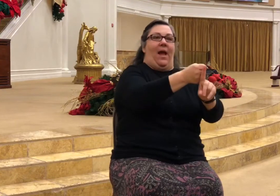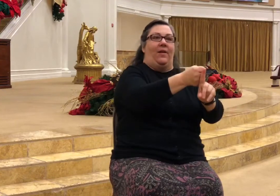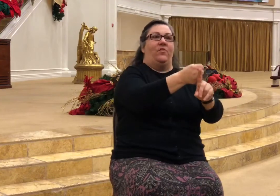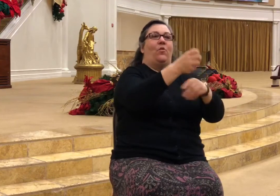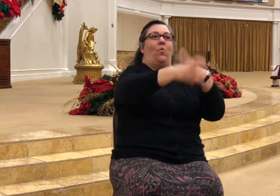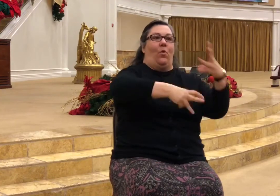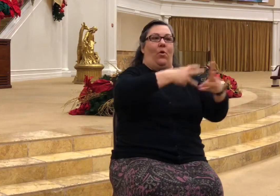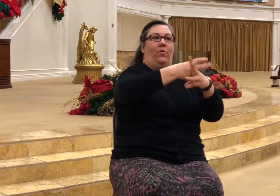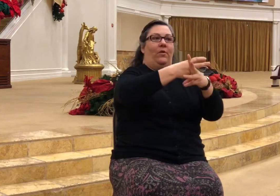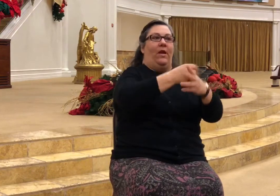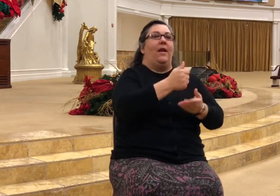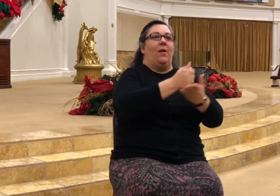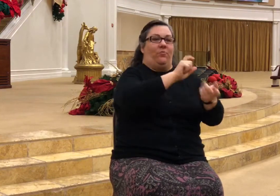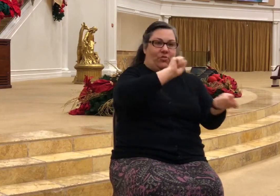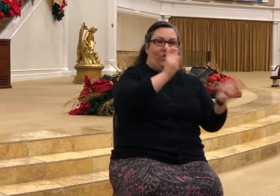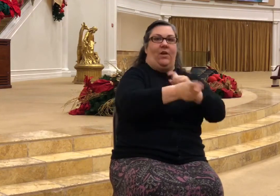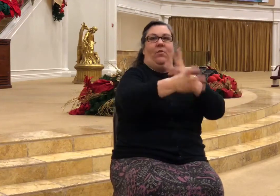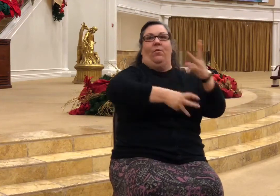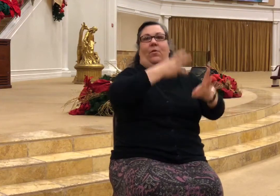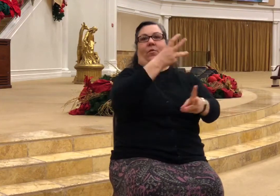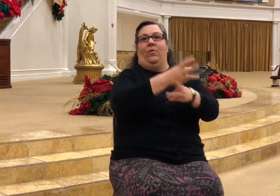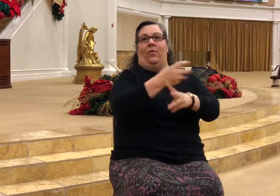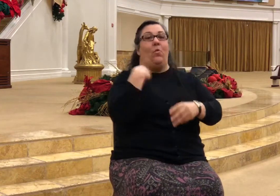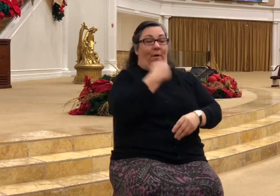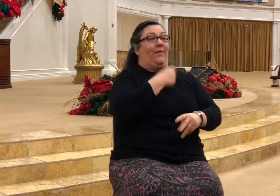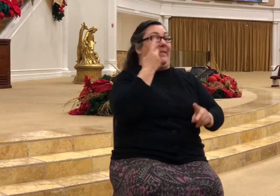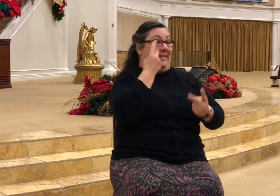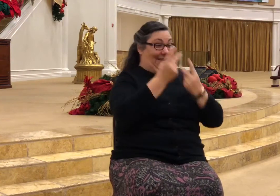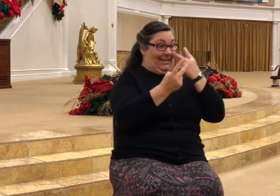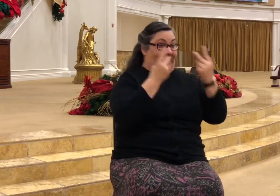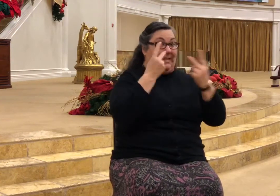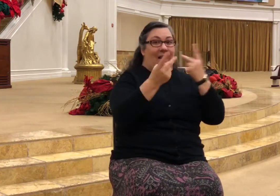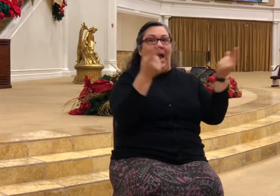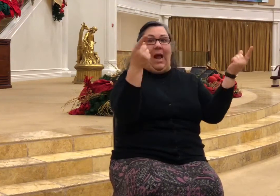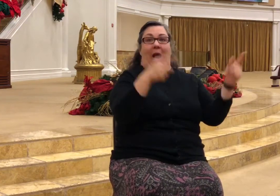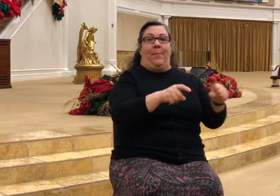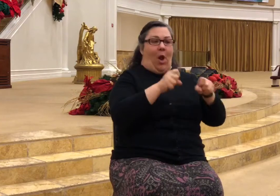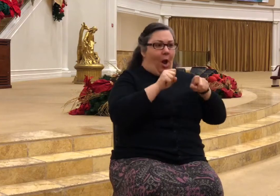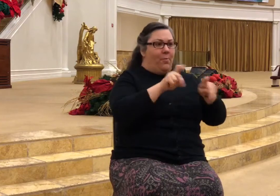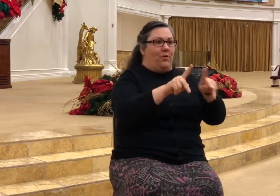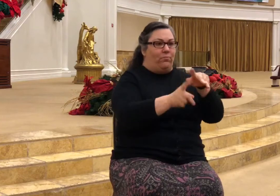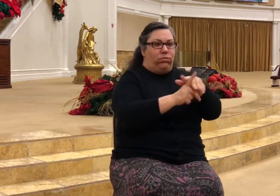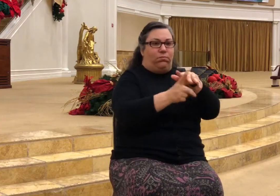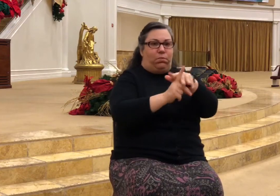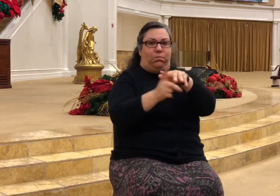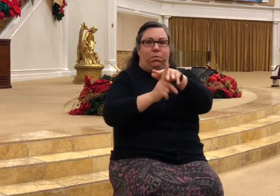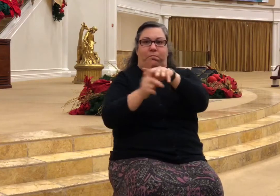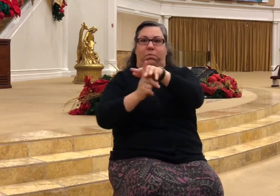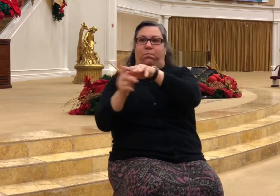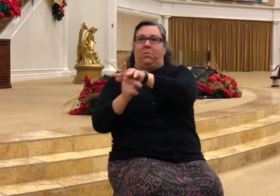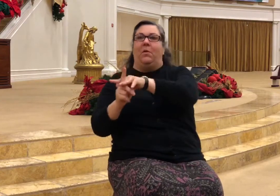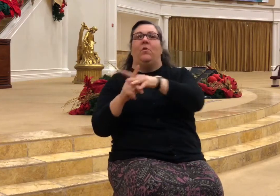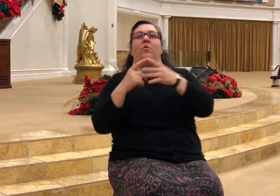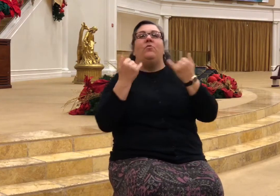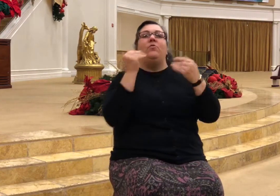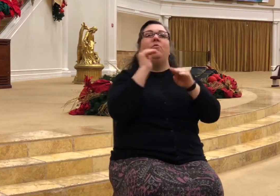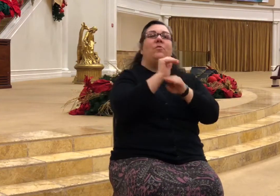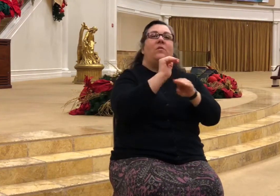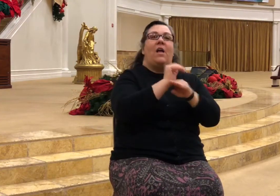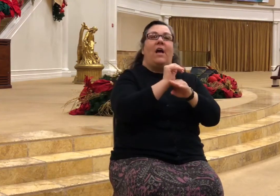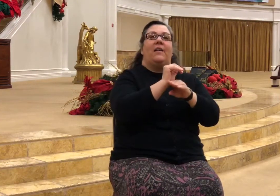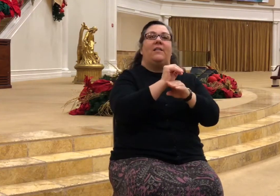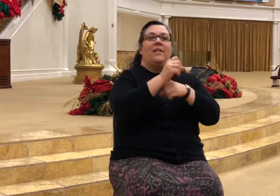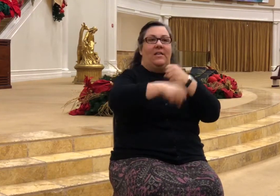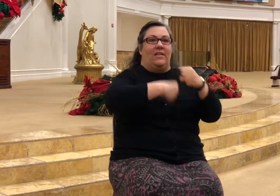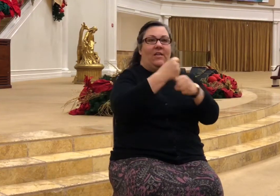changer. And we're seeing it. We're seeing opportunities unfold. And so tonight is kind of an end of the year, going to kind